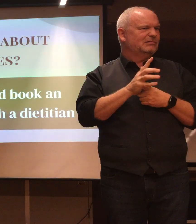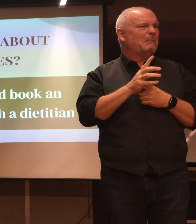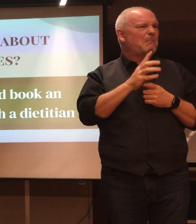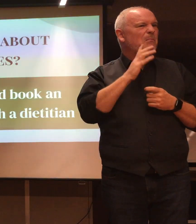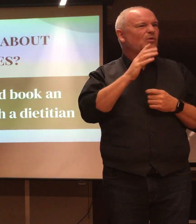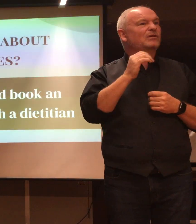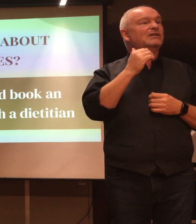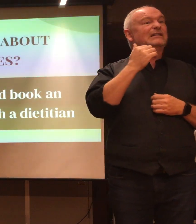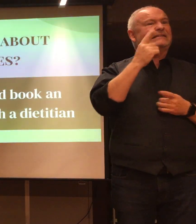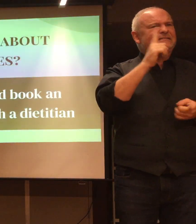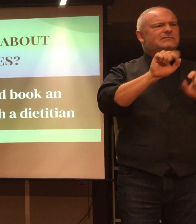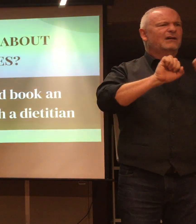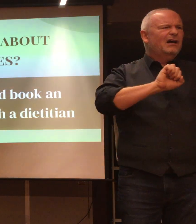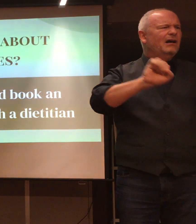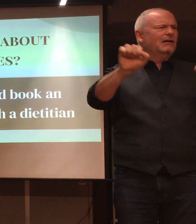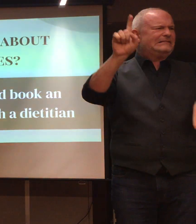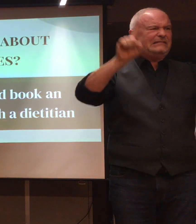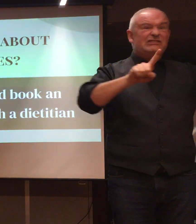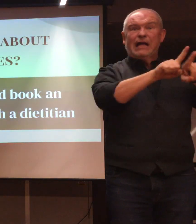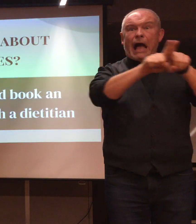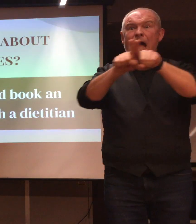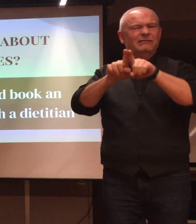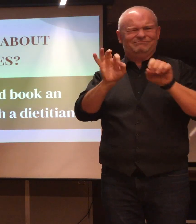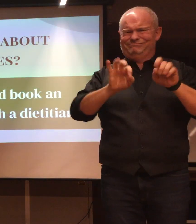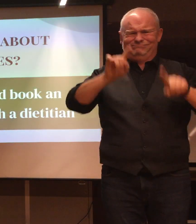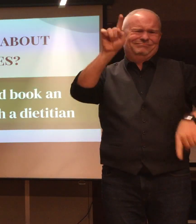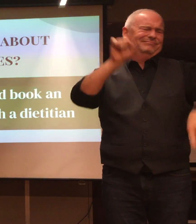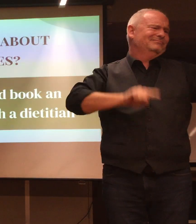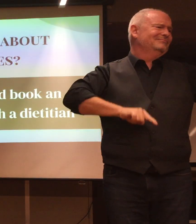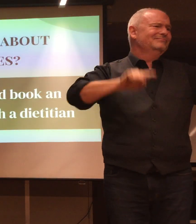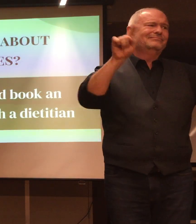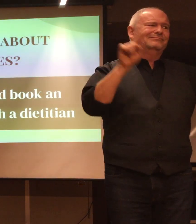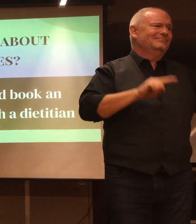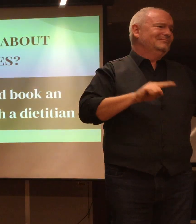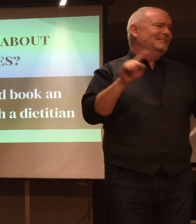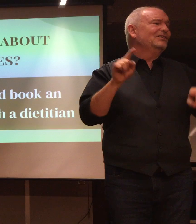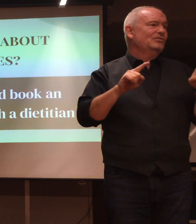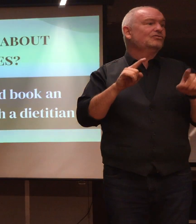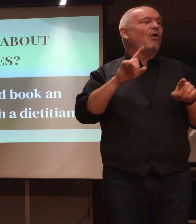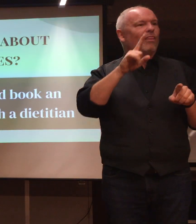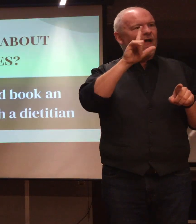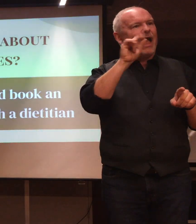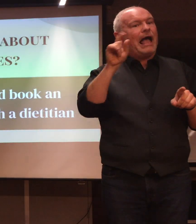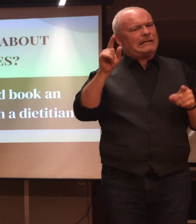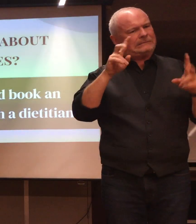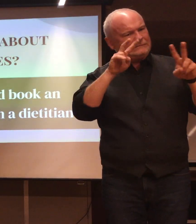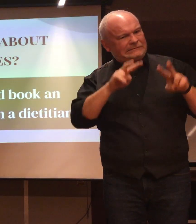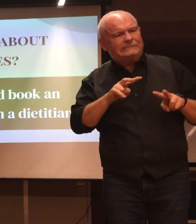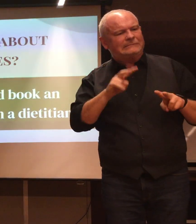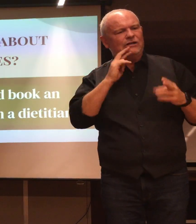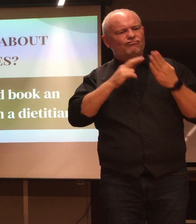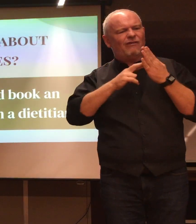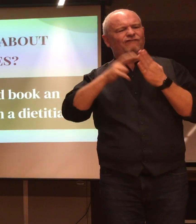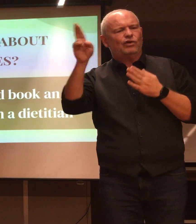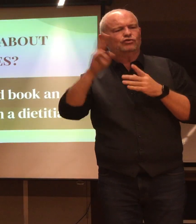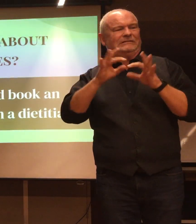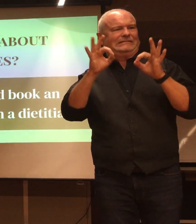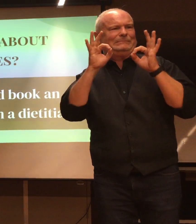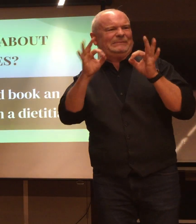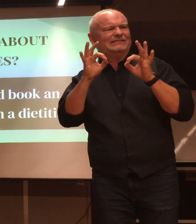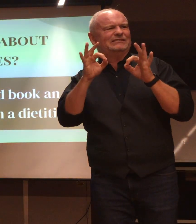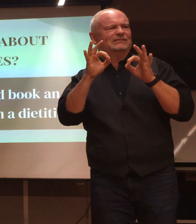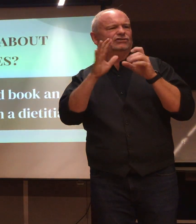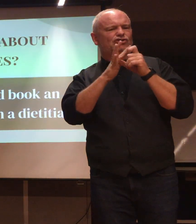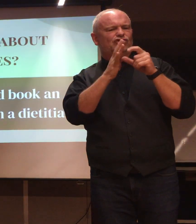because each case can be quite specific. And they can also refer you to a dietitian. They'll give you more